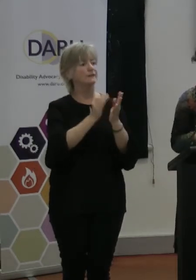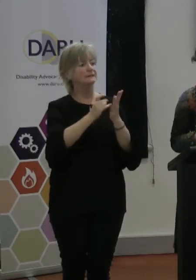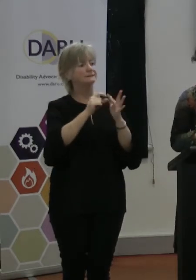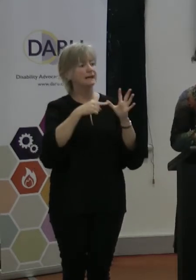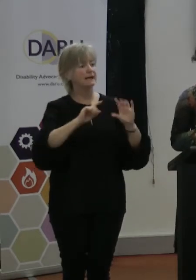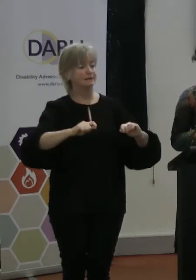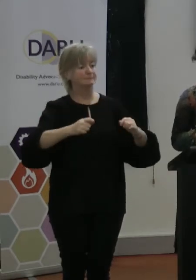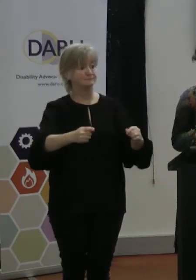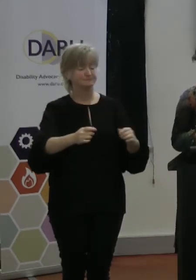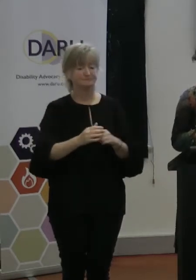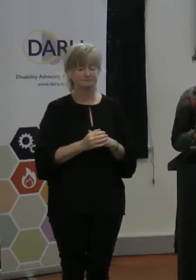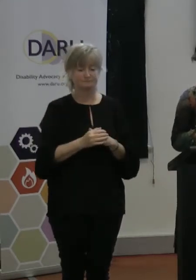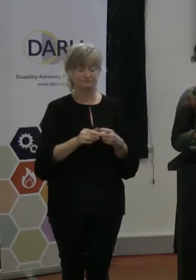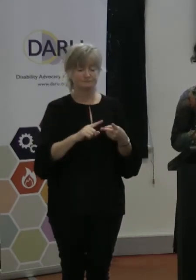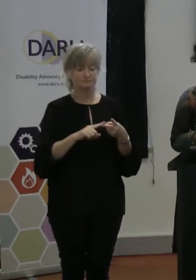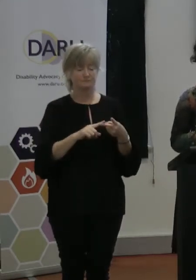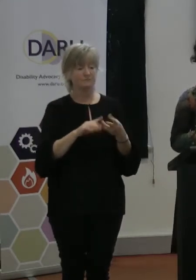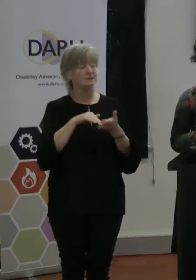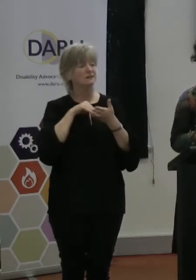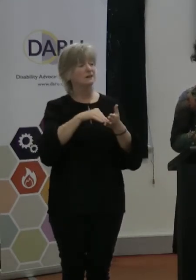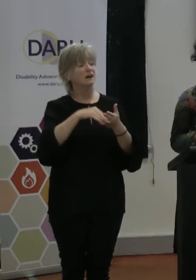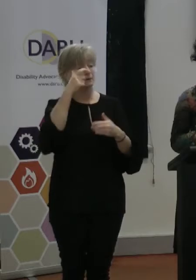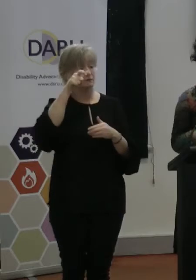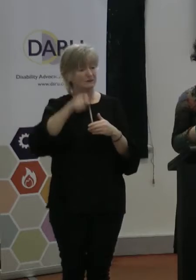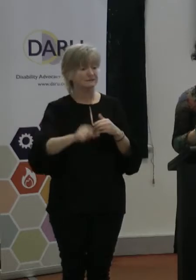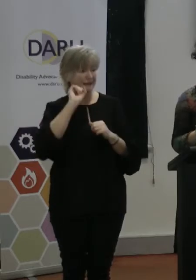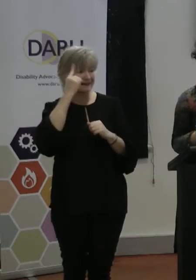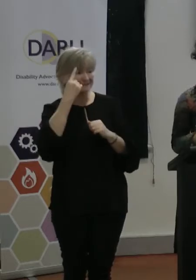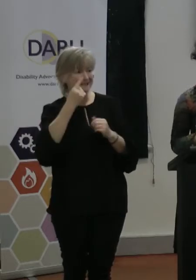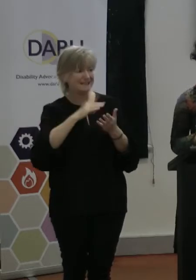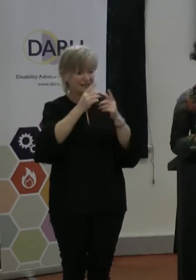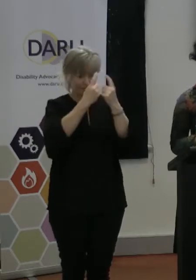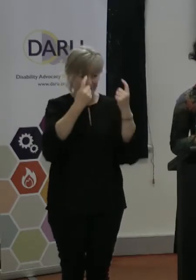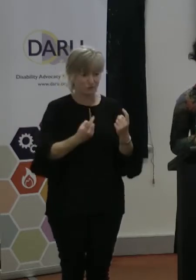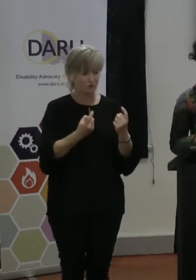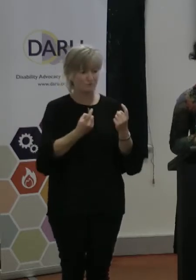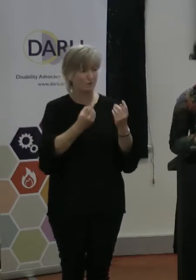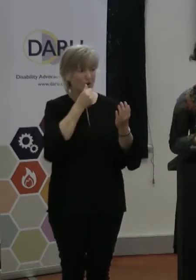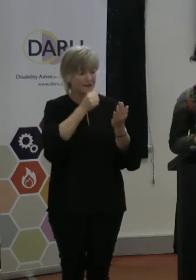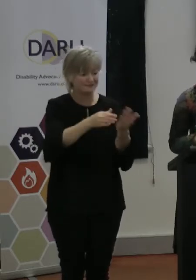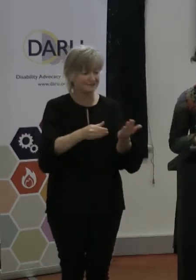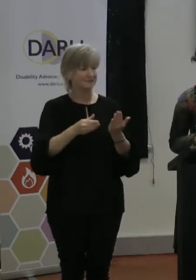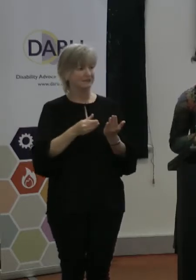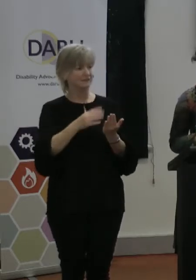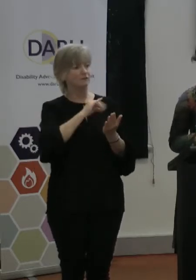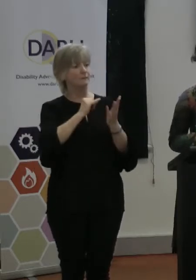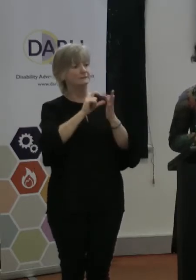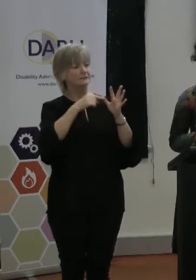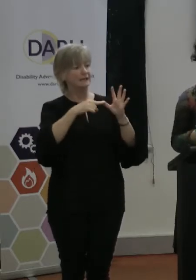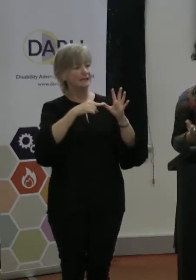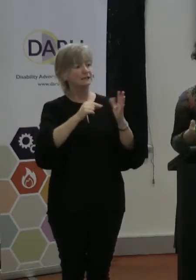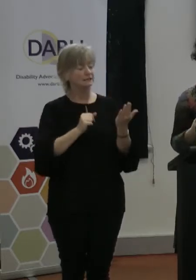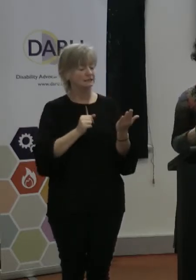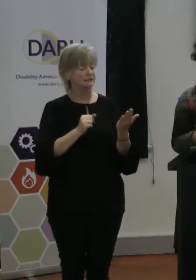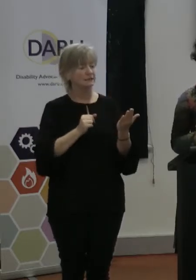provider, to help the resident understand any forms or notices that they're given by the SDA provider, to